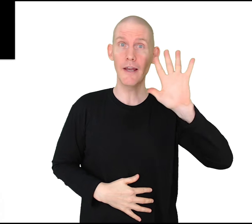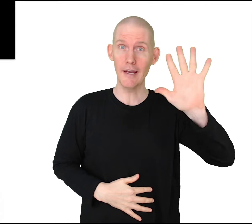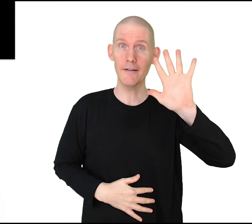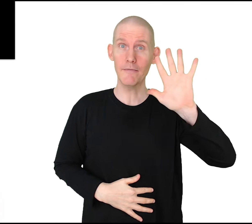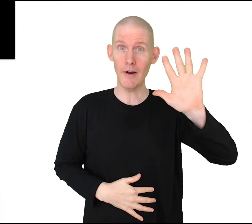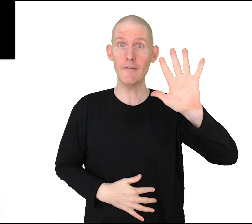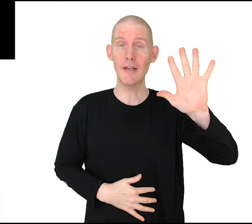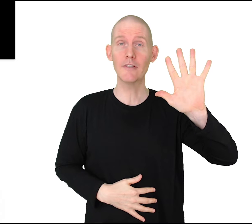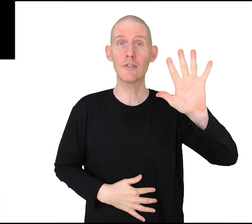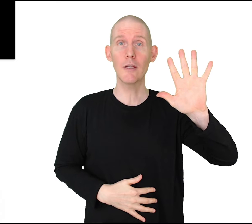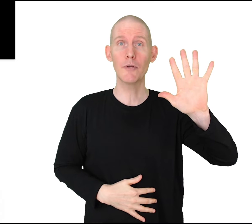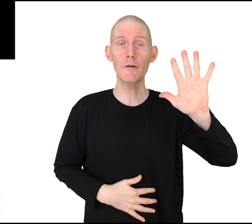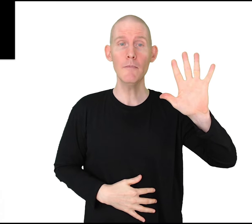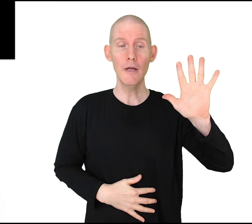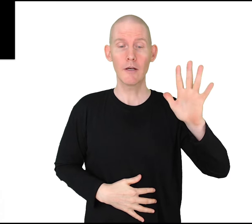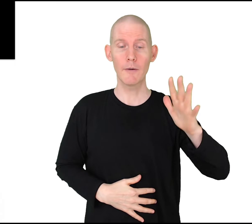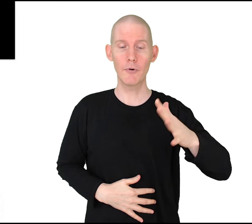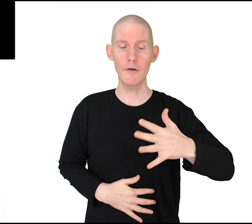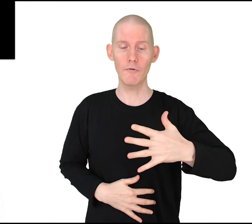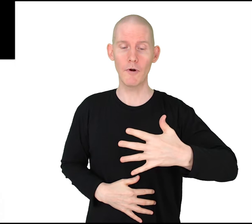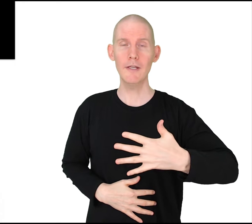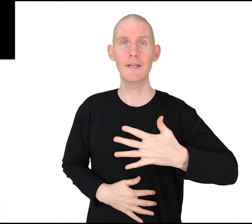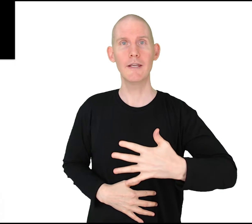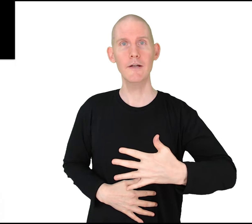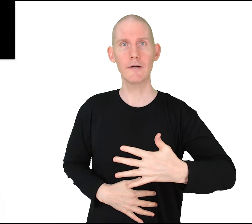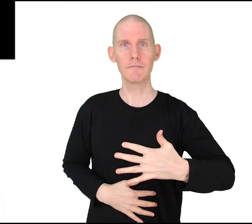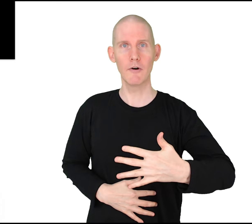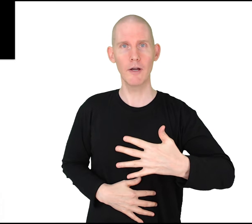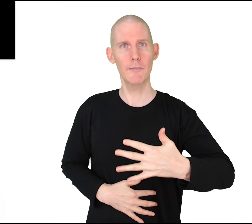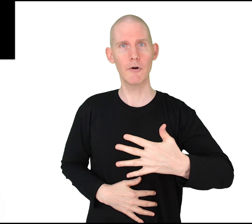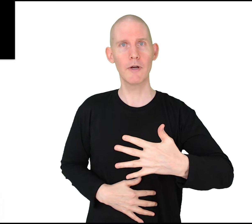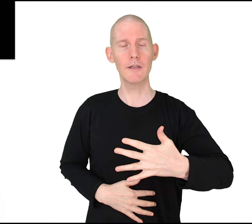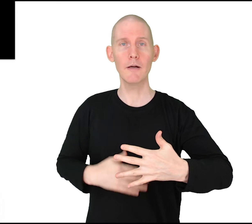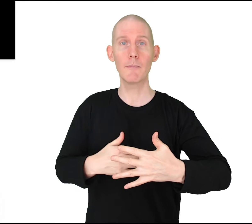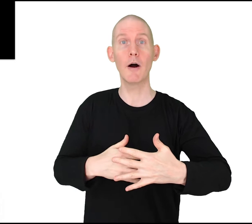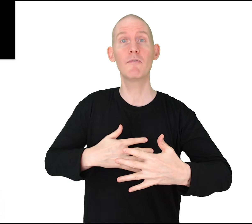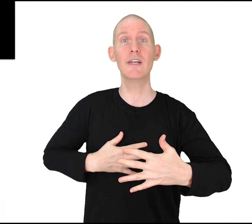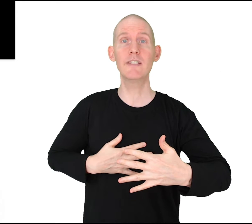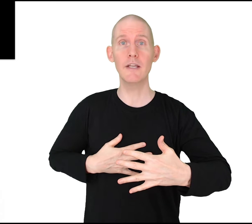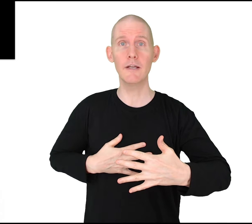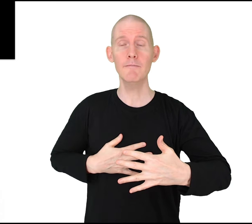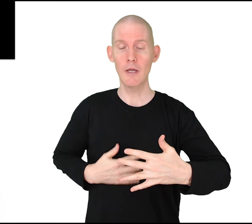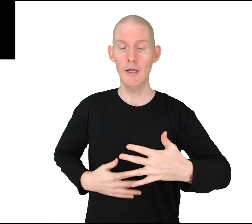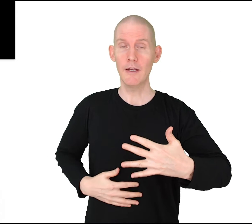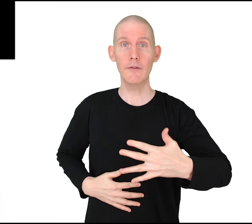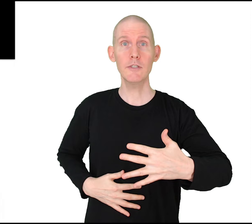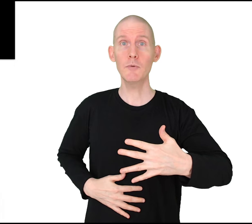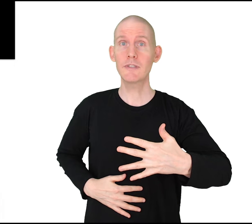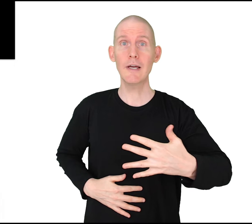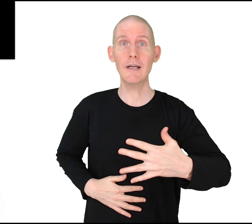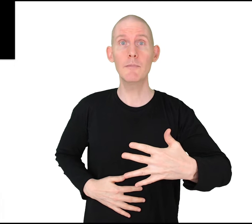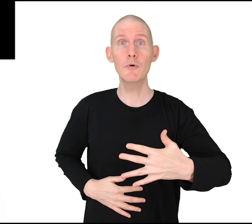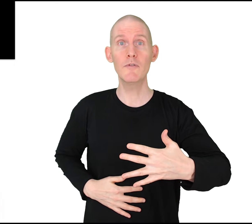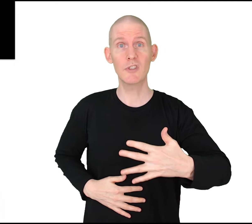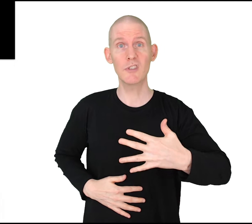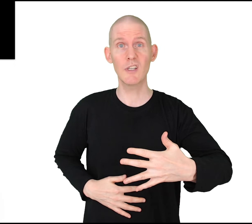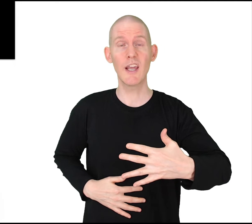hand 5 hand shape here. Going to put it right here, all right, about right there, palm facing in. Now this one's not going to move, it's just going to hang